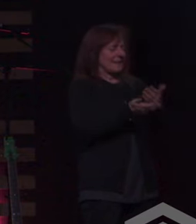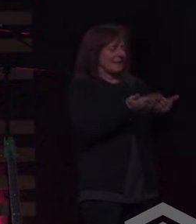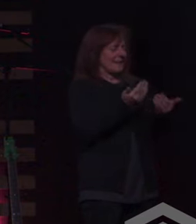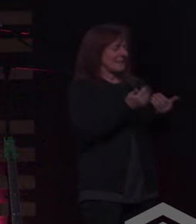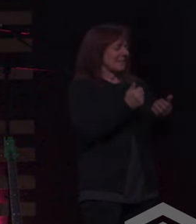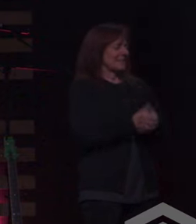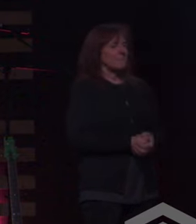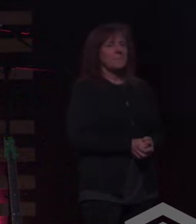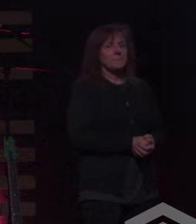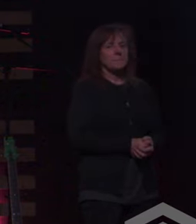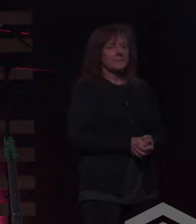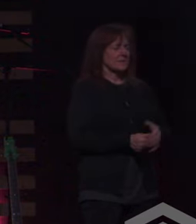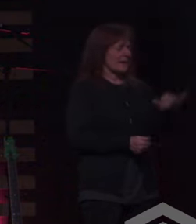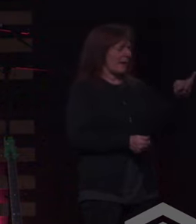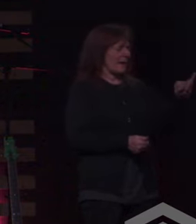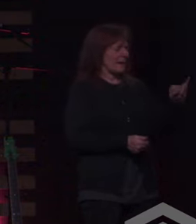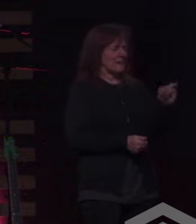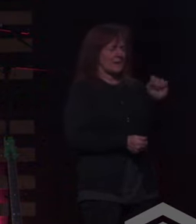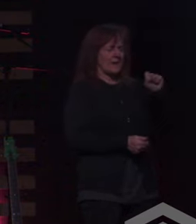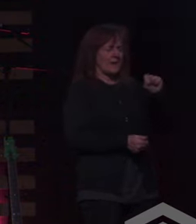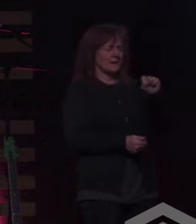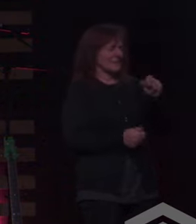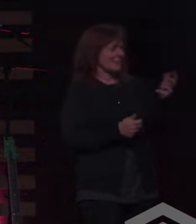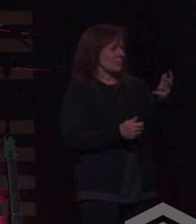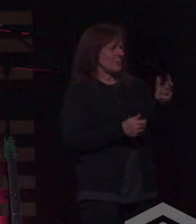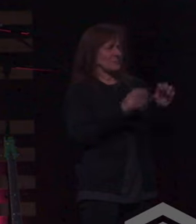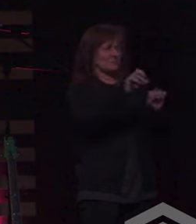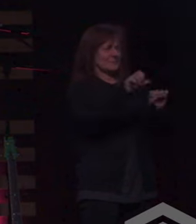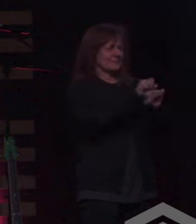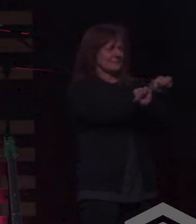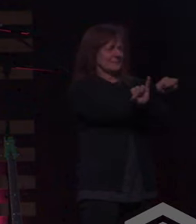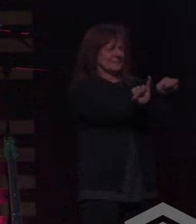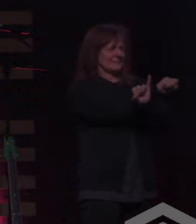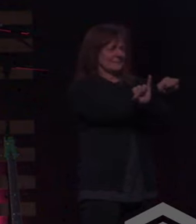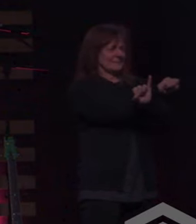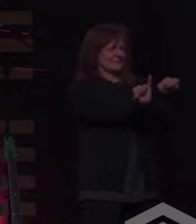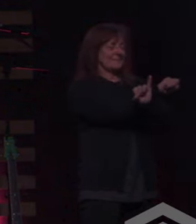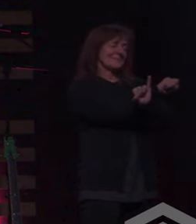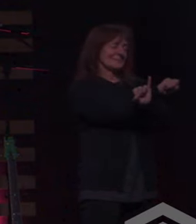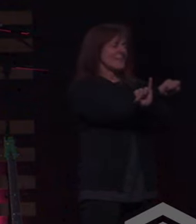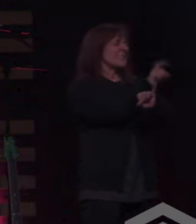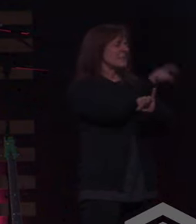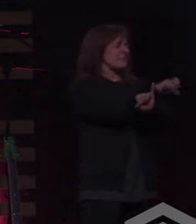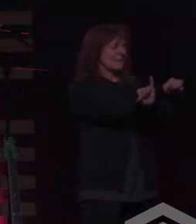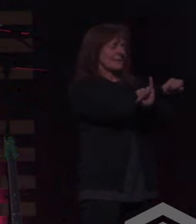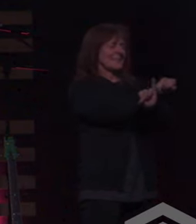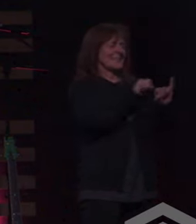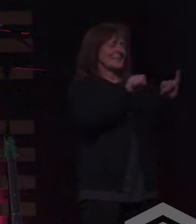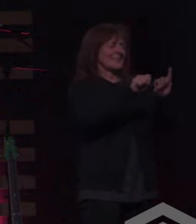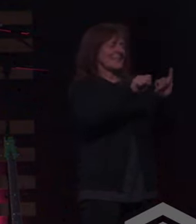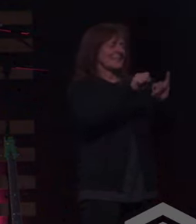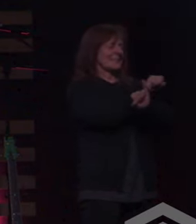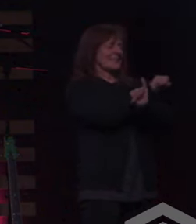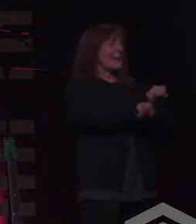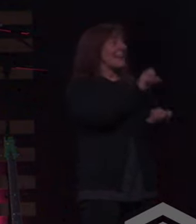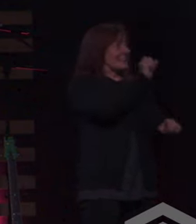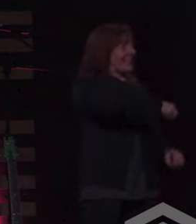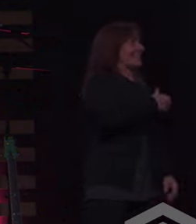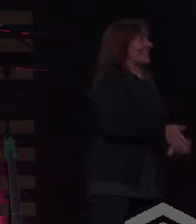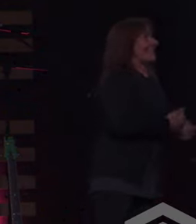So we're going to talk about the IS, and I'm actually going to have to switch them, but it didn't make sense if I did C. It's kind of the Spanish. I could have said, like, marriage, yes, easy,